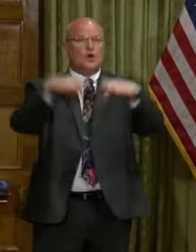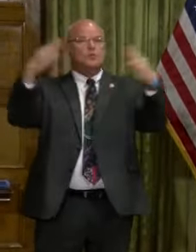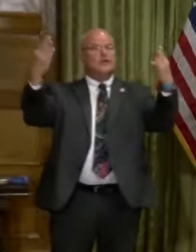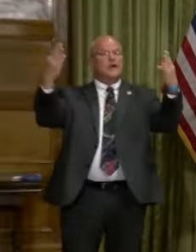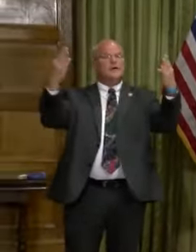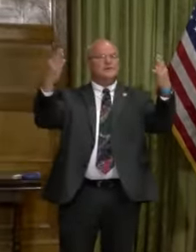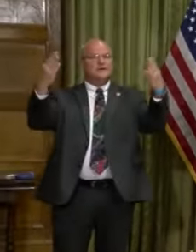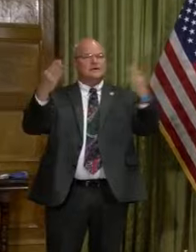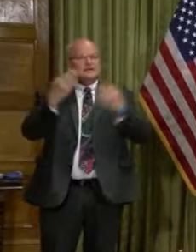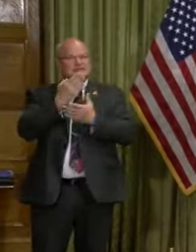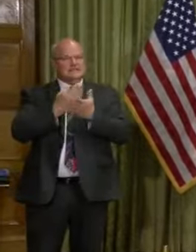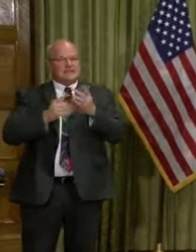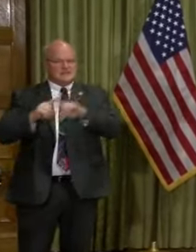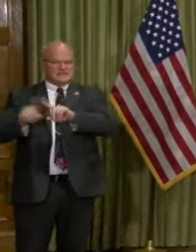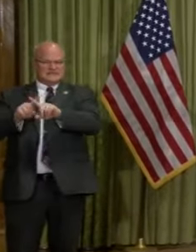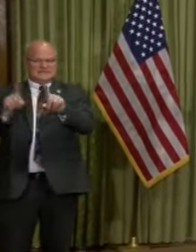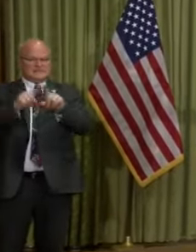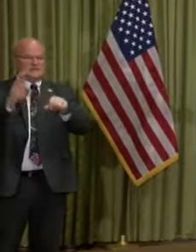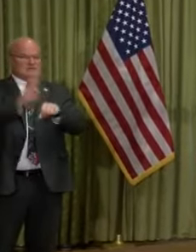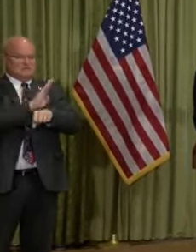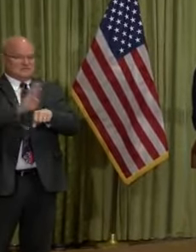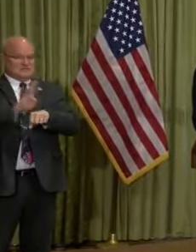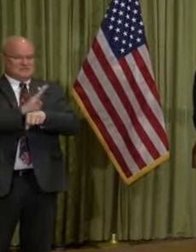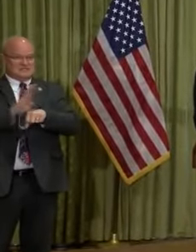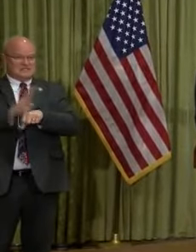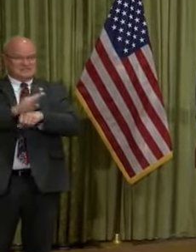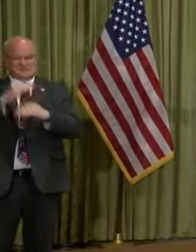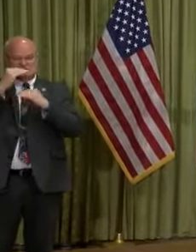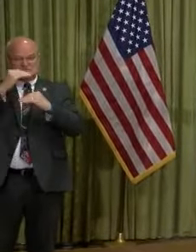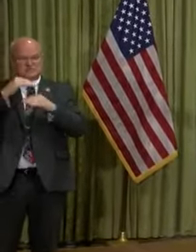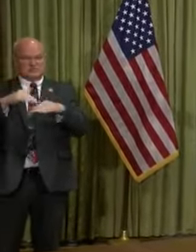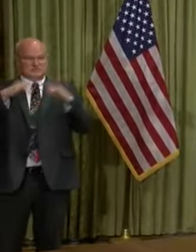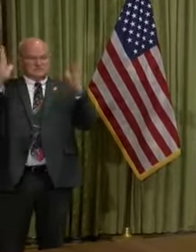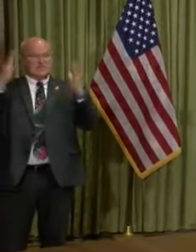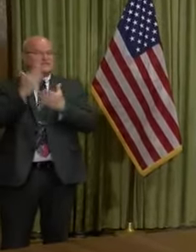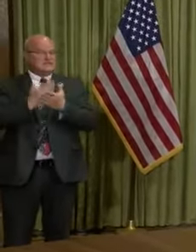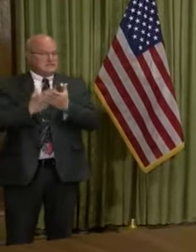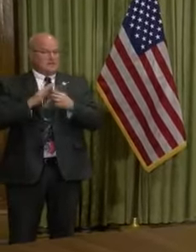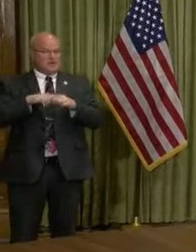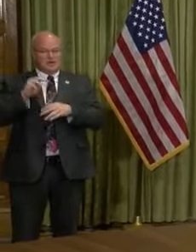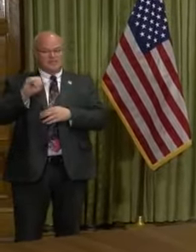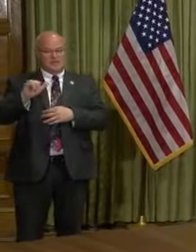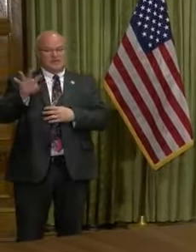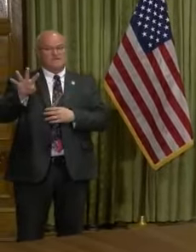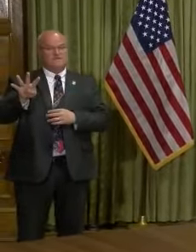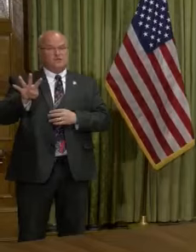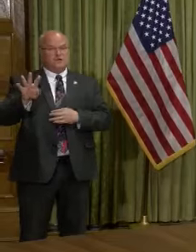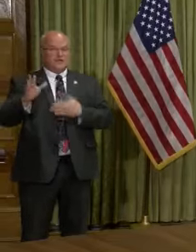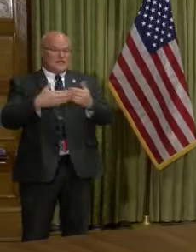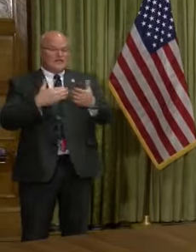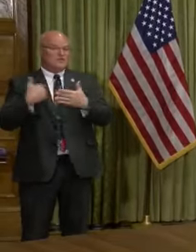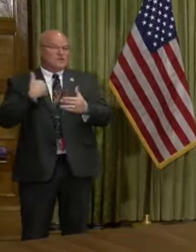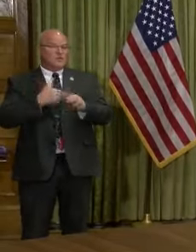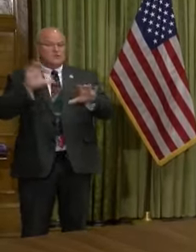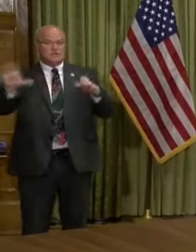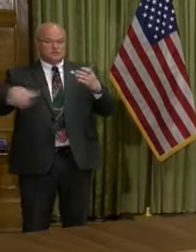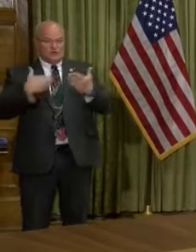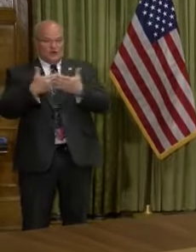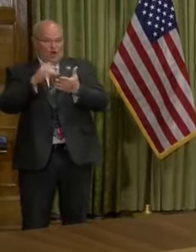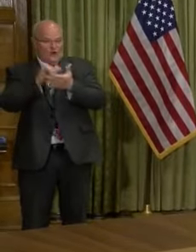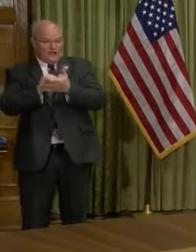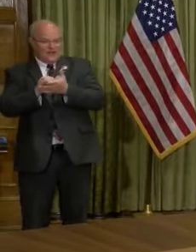up some of these different lift the restrictions on some of these businesses on May 4, even if we do all of